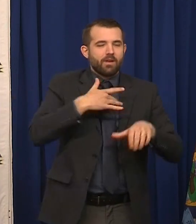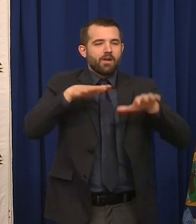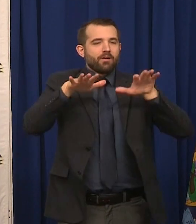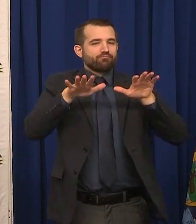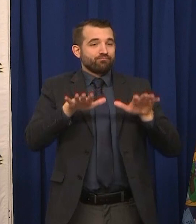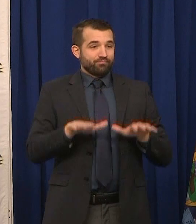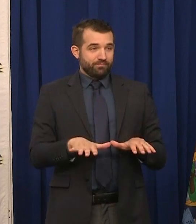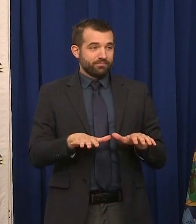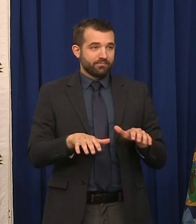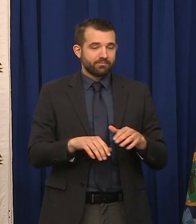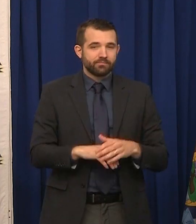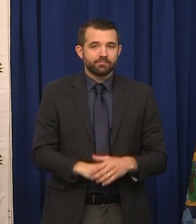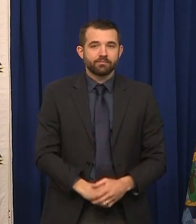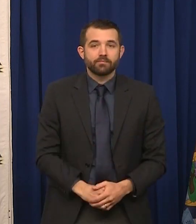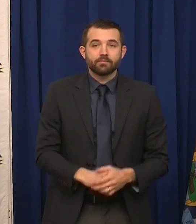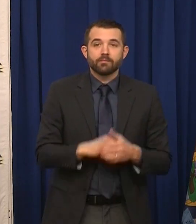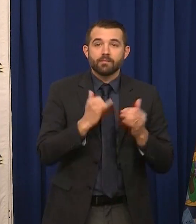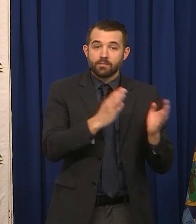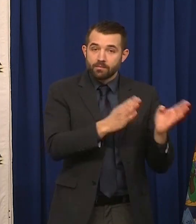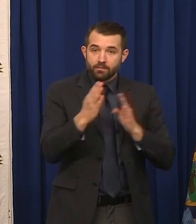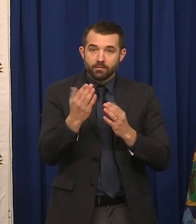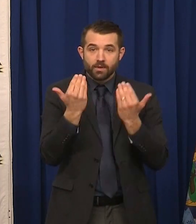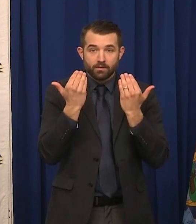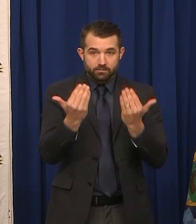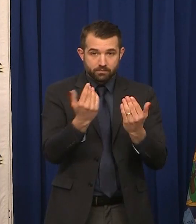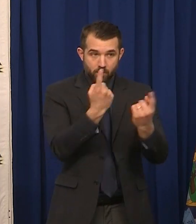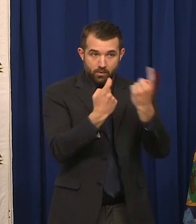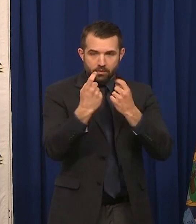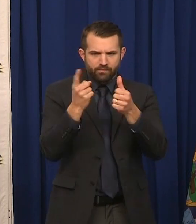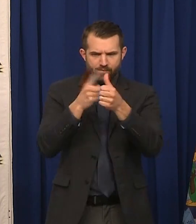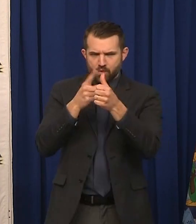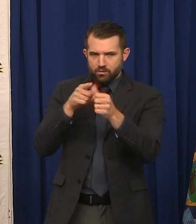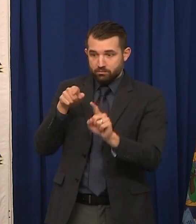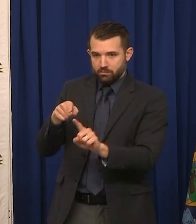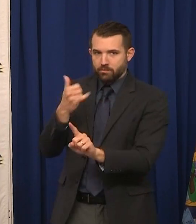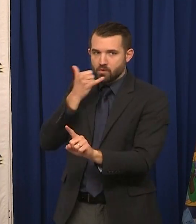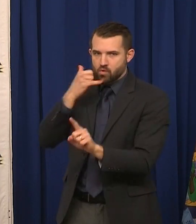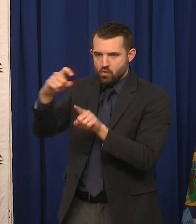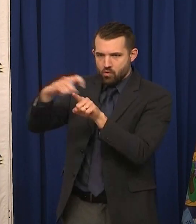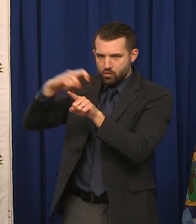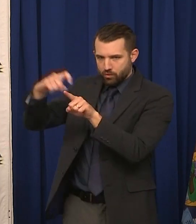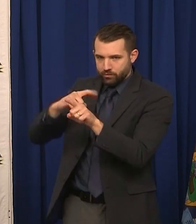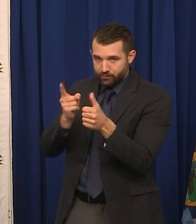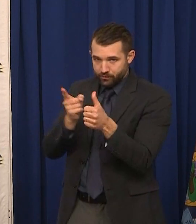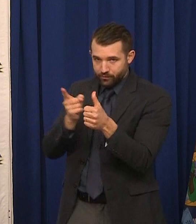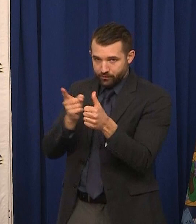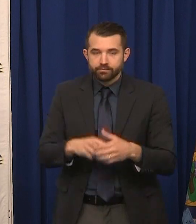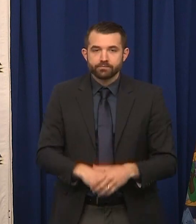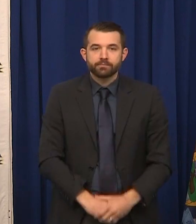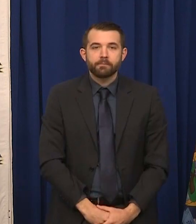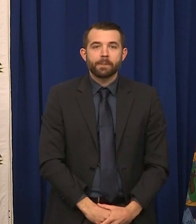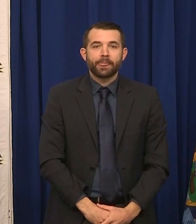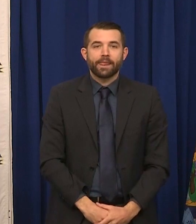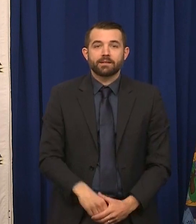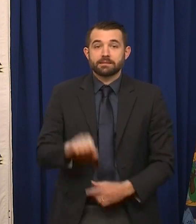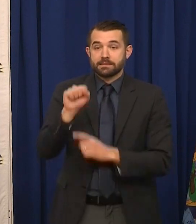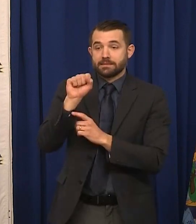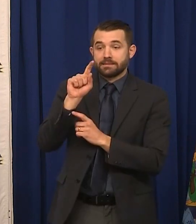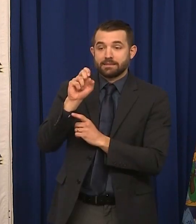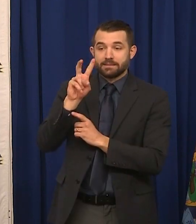phone before we go to the room. And I'd like to turn first to Stephen Porter from York County. Stephen, go